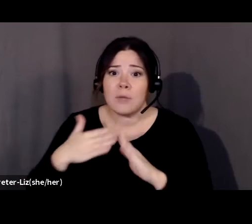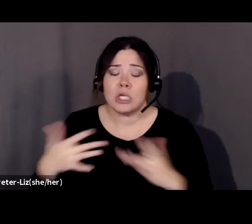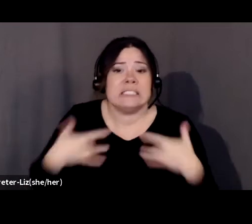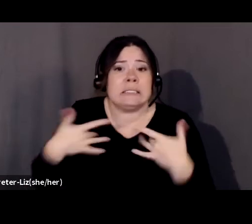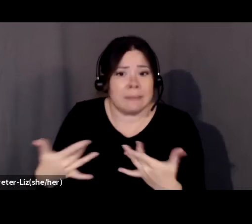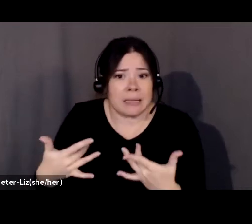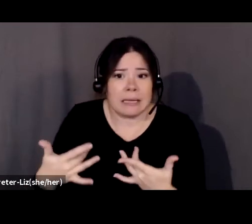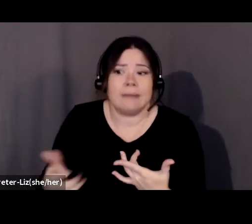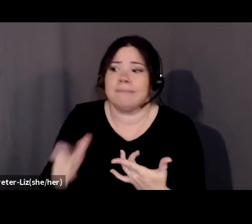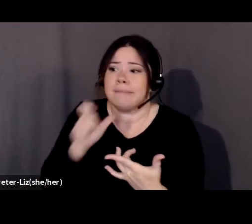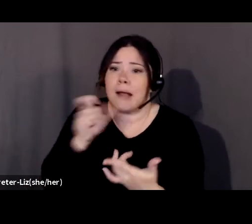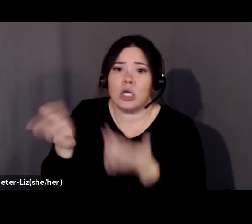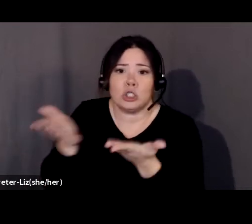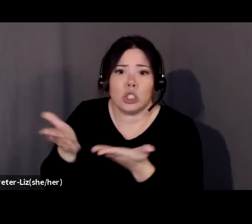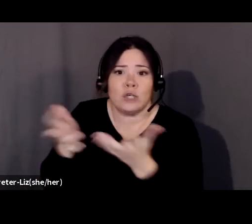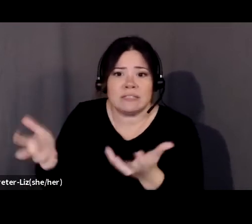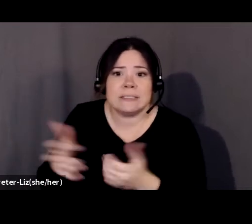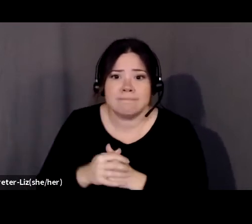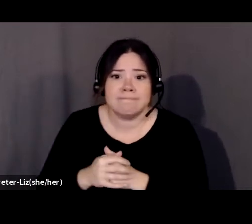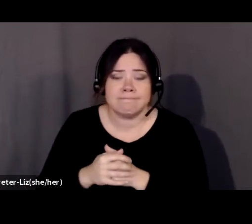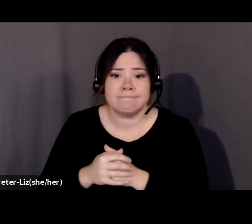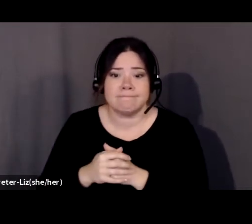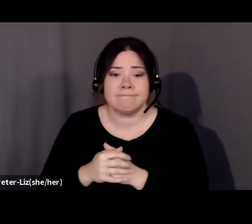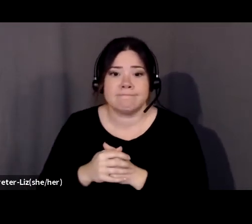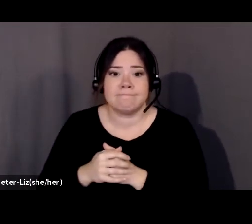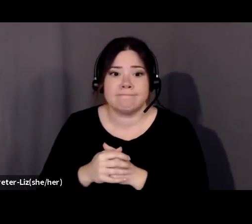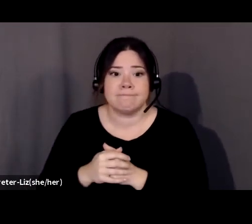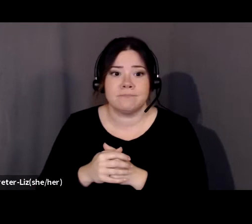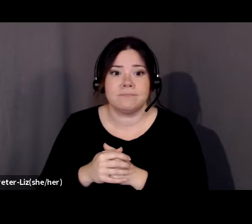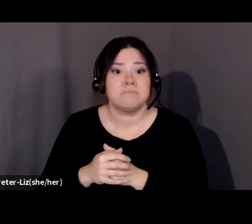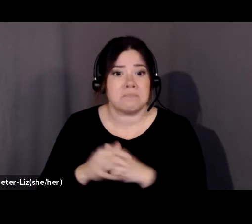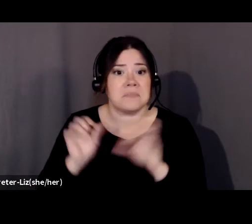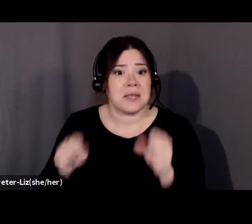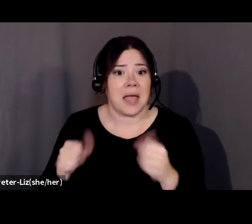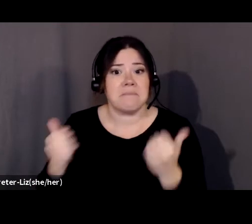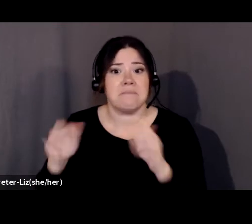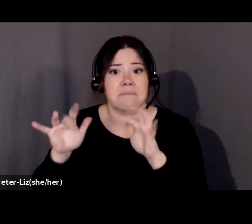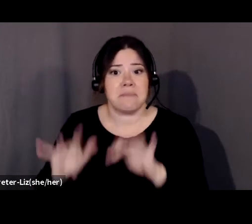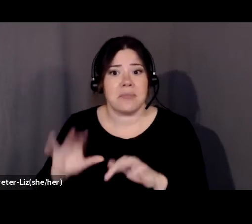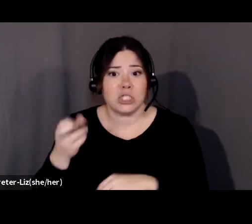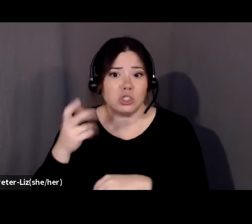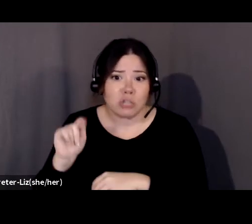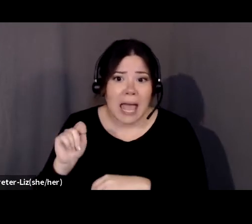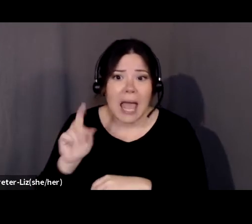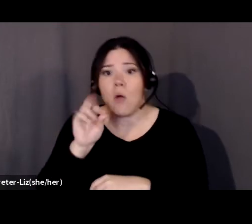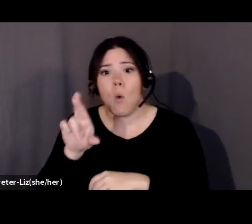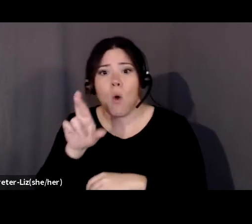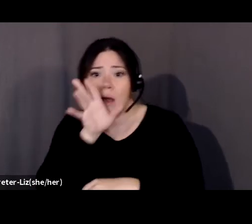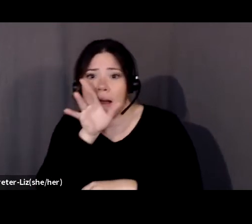traditionally underserved? Feel free to put your response in the chat box or unmute yourselves.